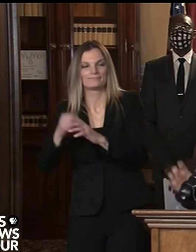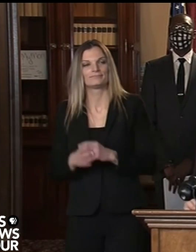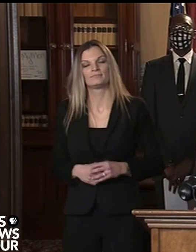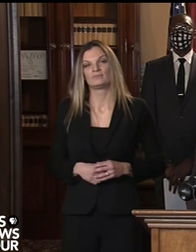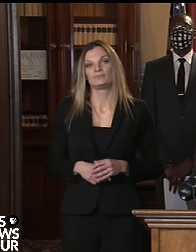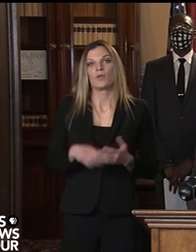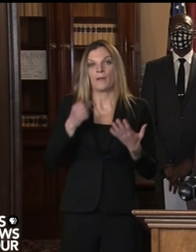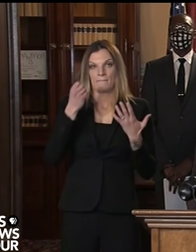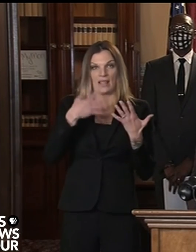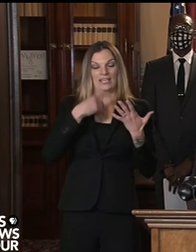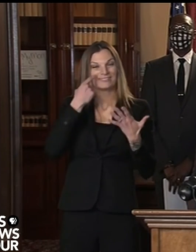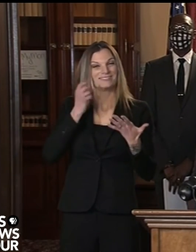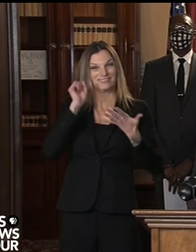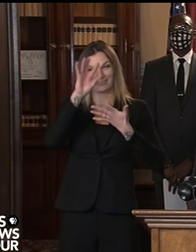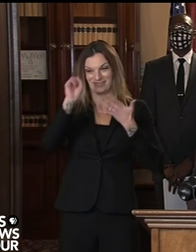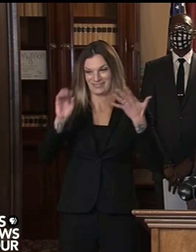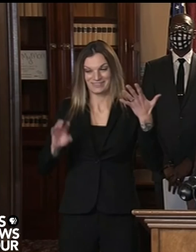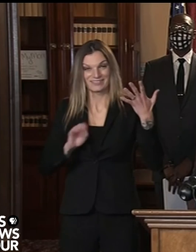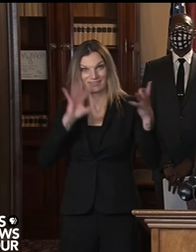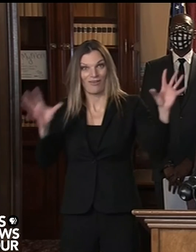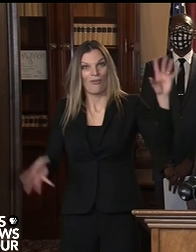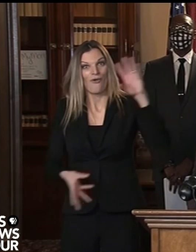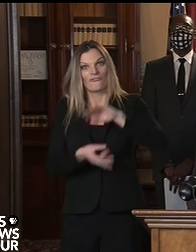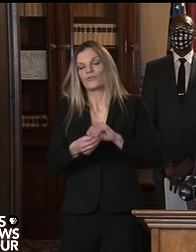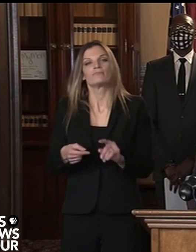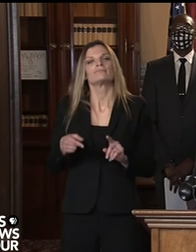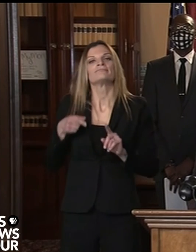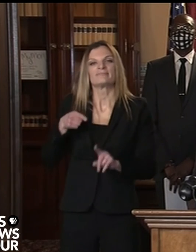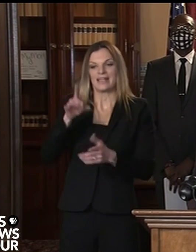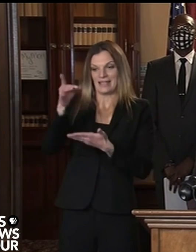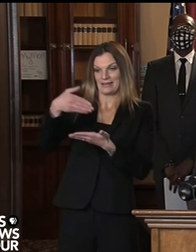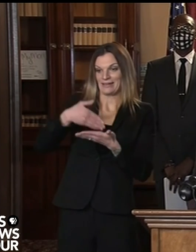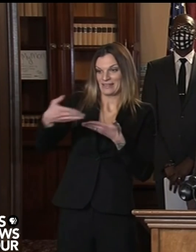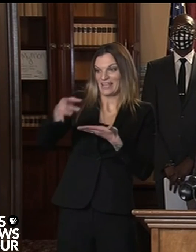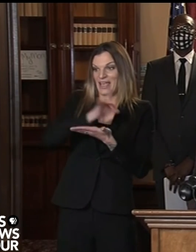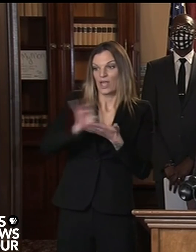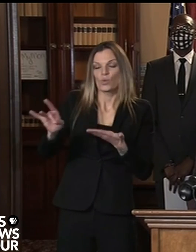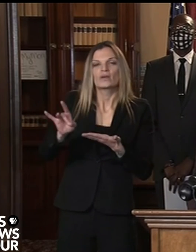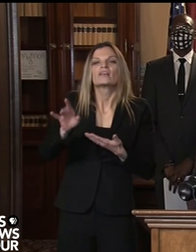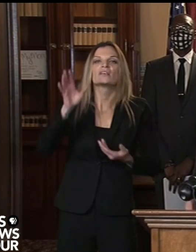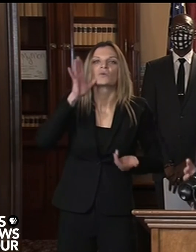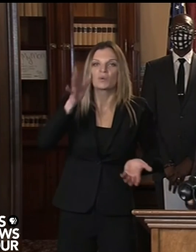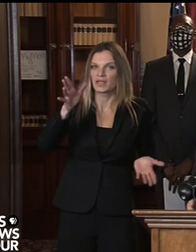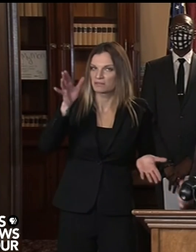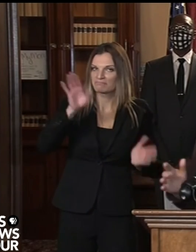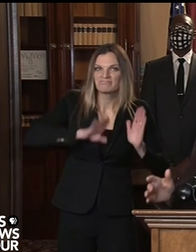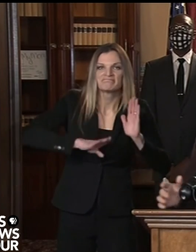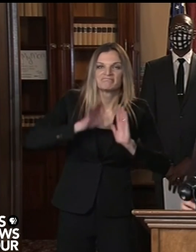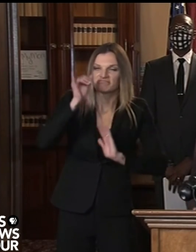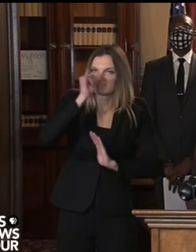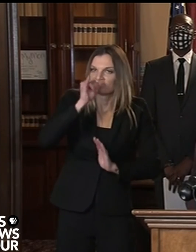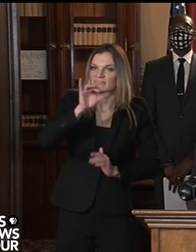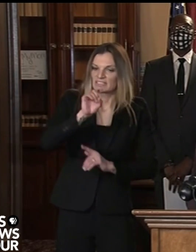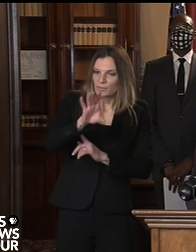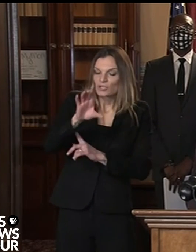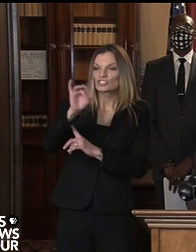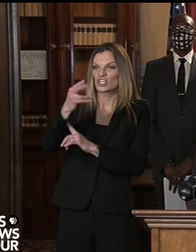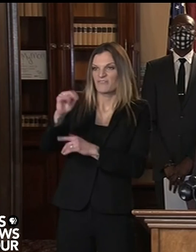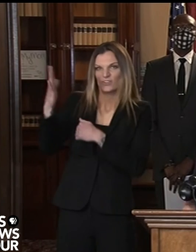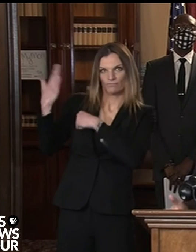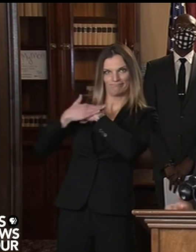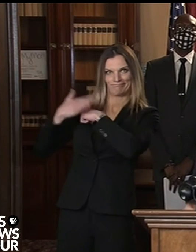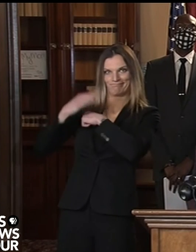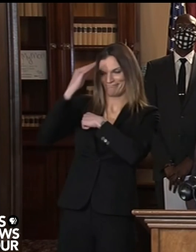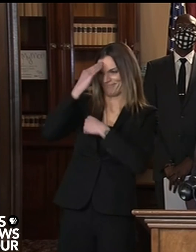You add all of those things together, and that's why they're telling us that the next 8 weeks are going to be really difficult, December and January, because